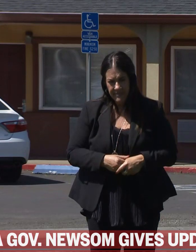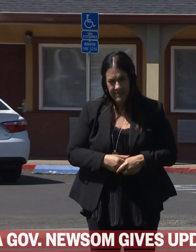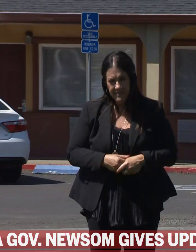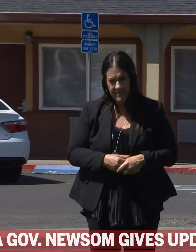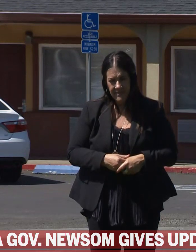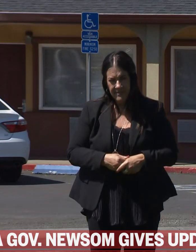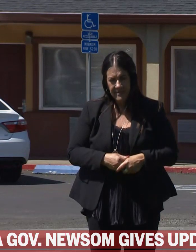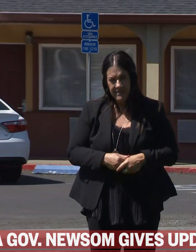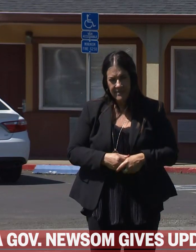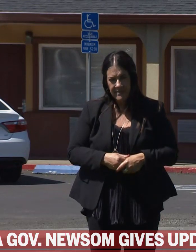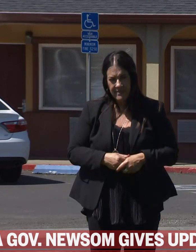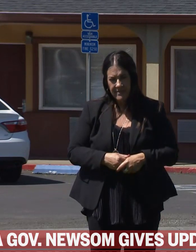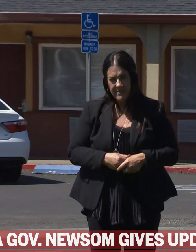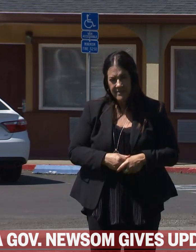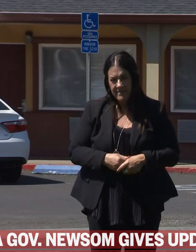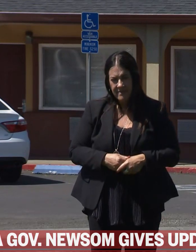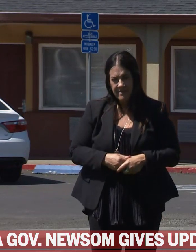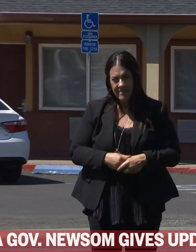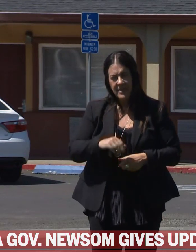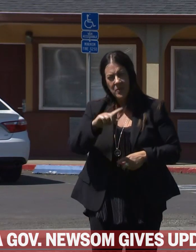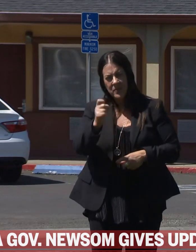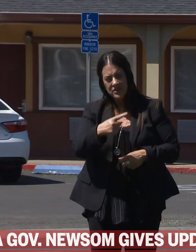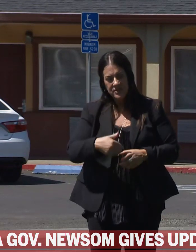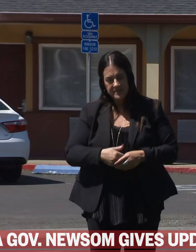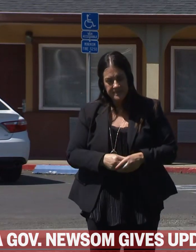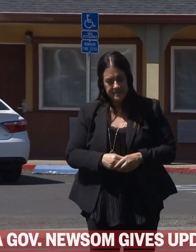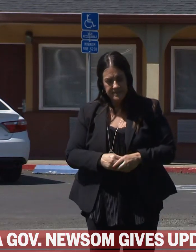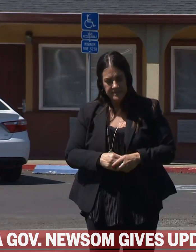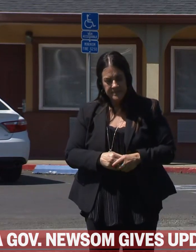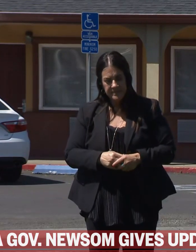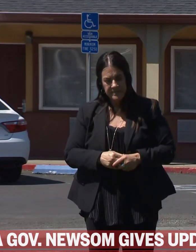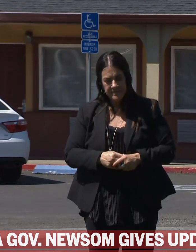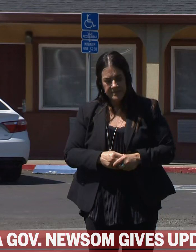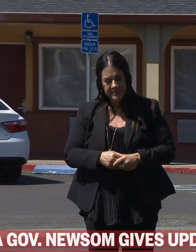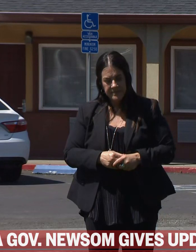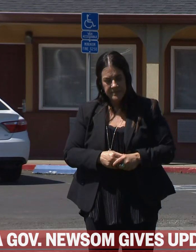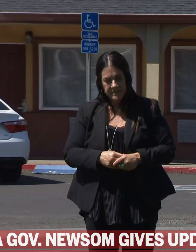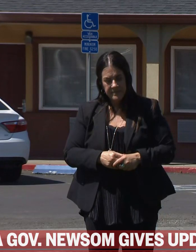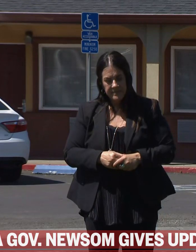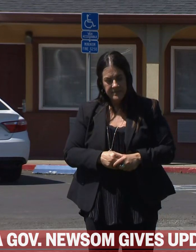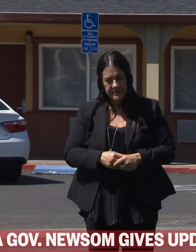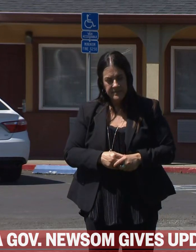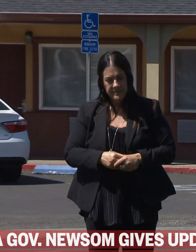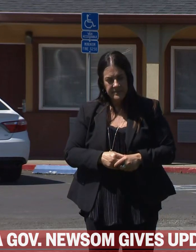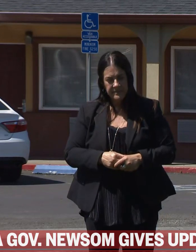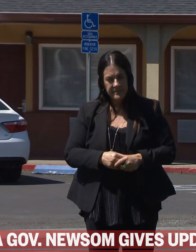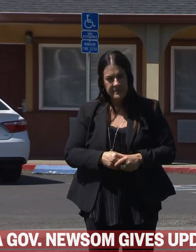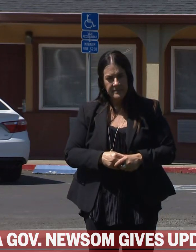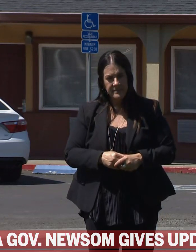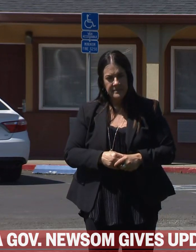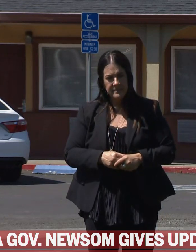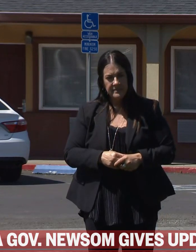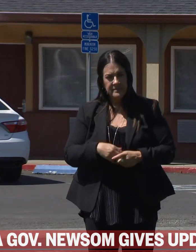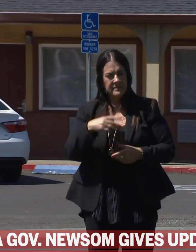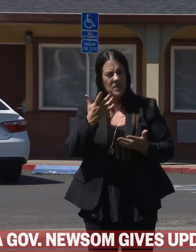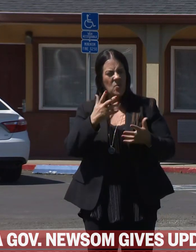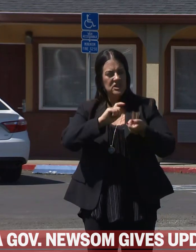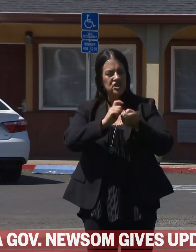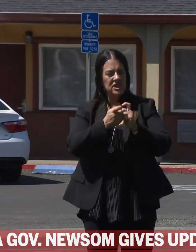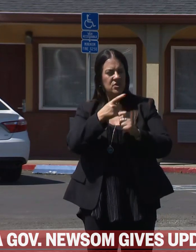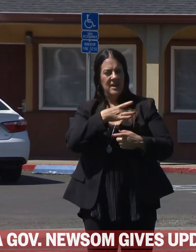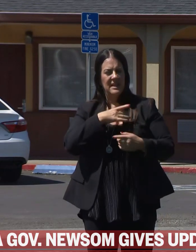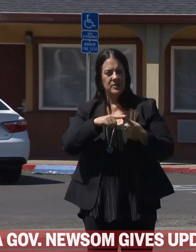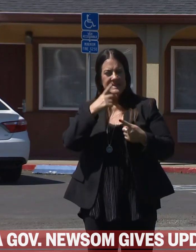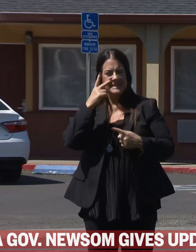equipment and ventilators and states bidding against each other, what specific changes would you like to see FEMA and the White House make today to improve